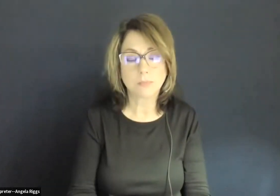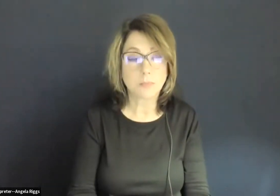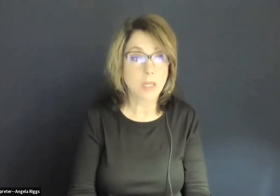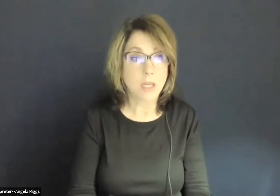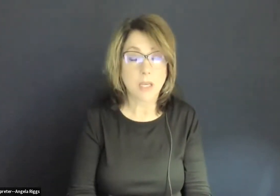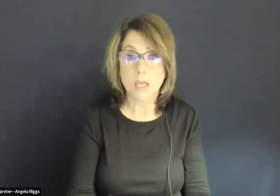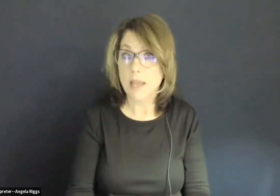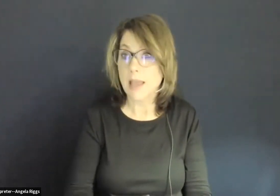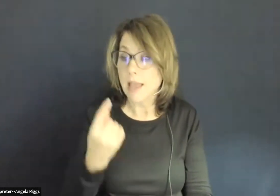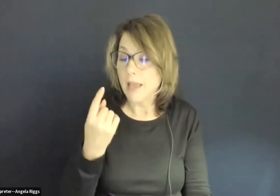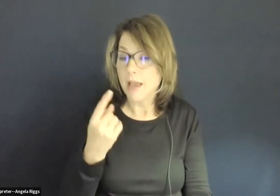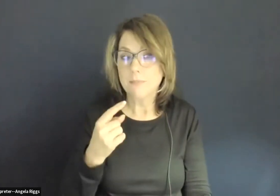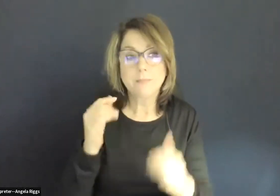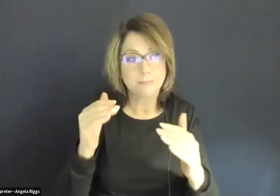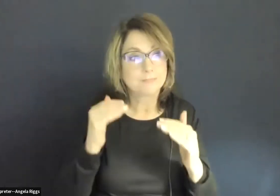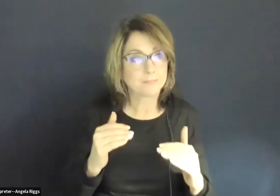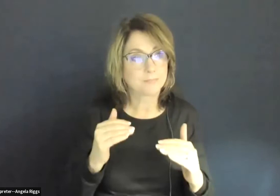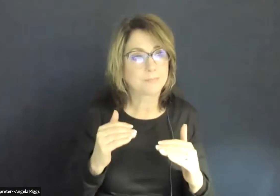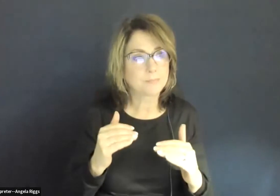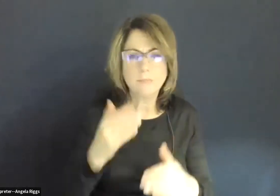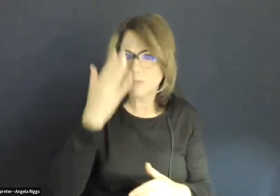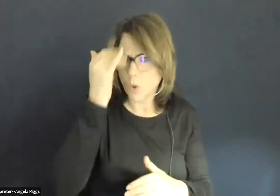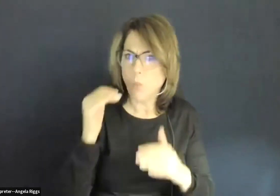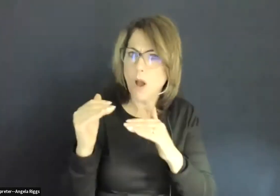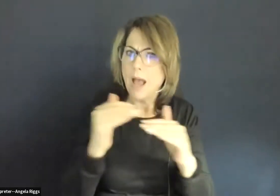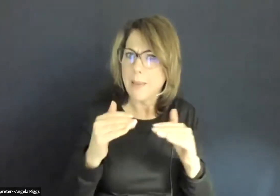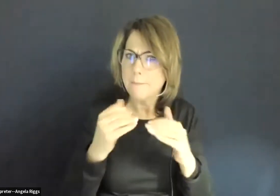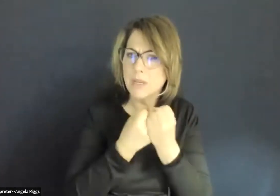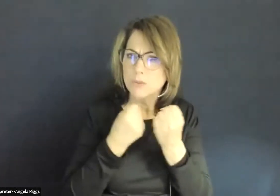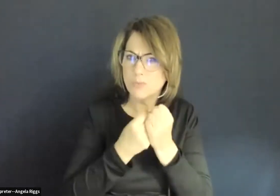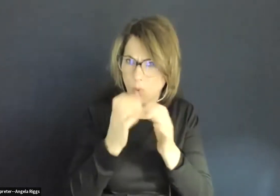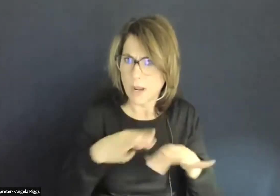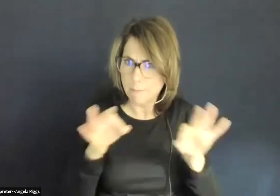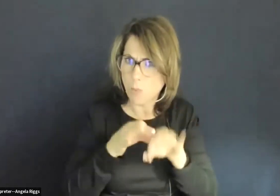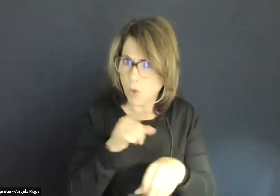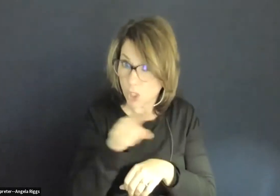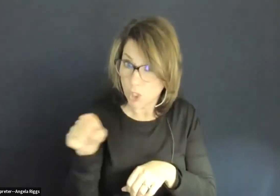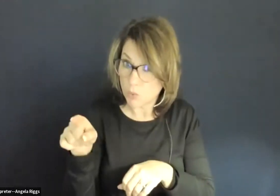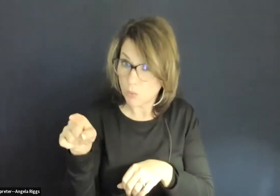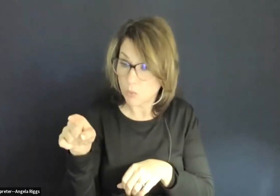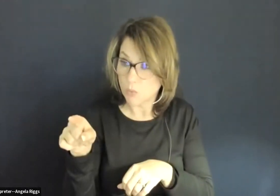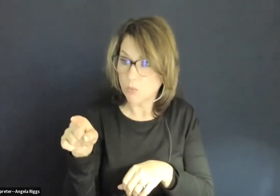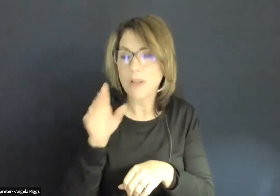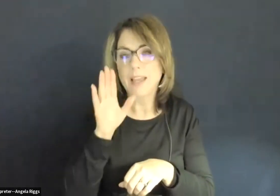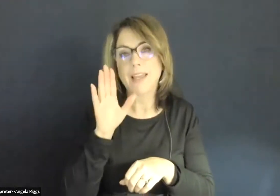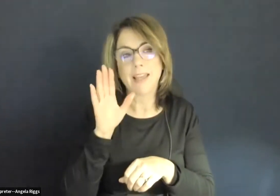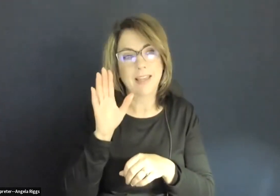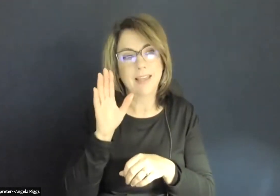answered the next question, which is why peer support is important to you, in your response to the first